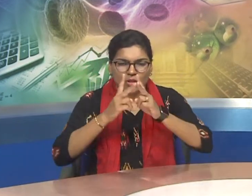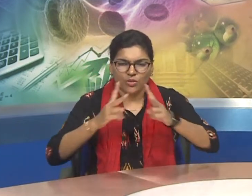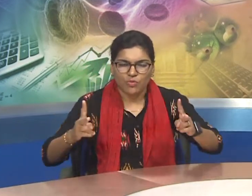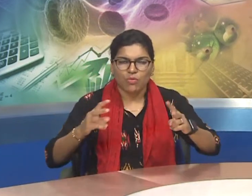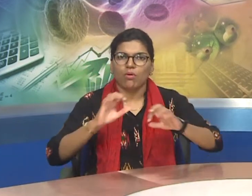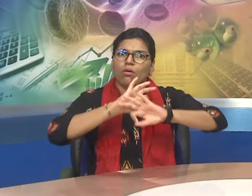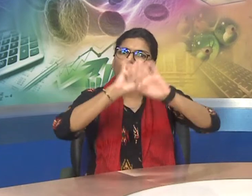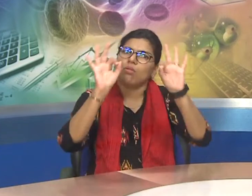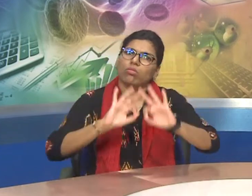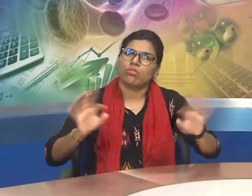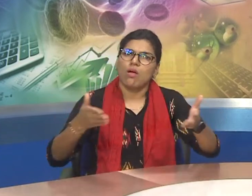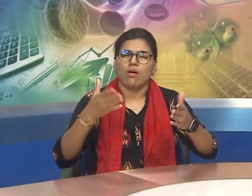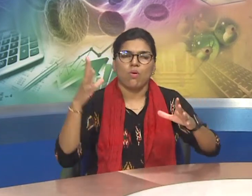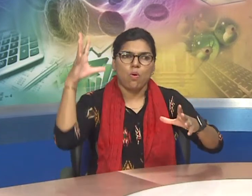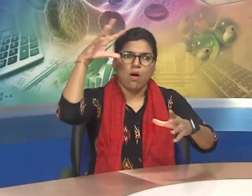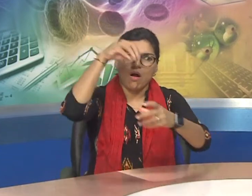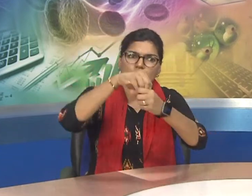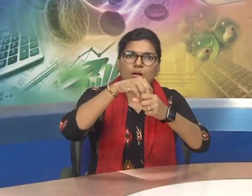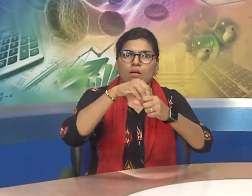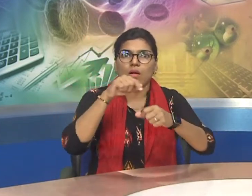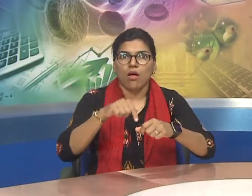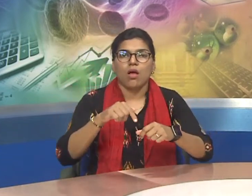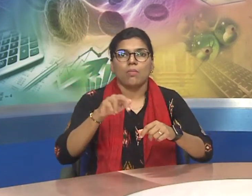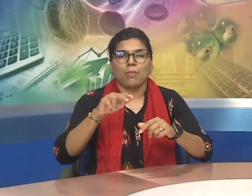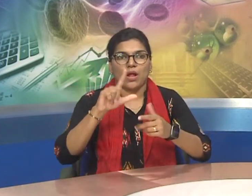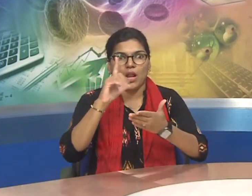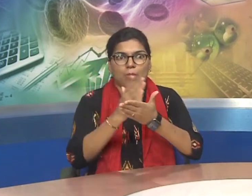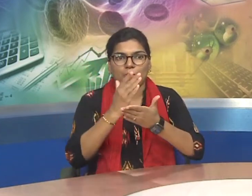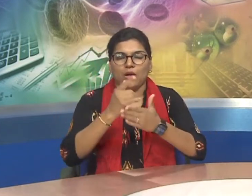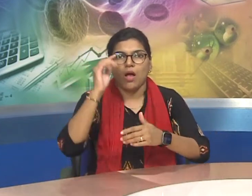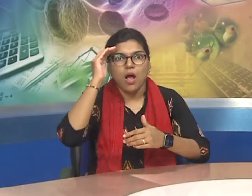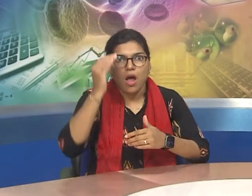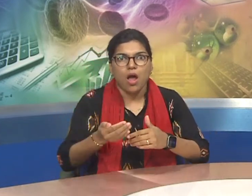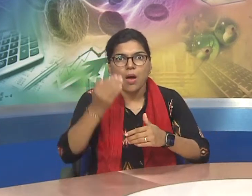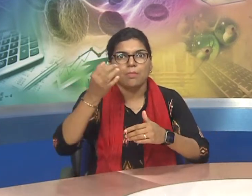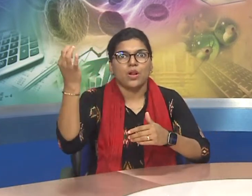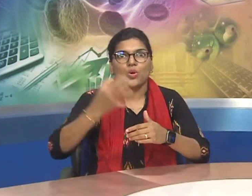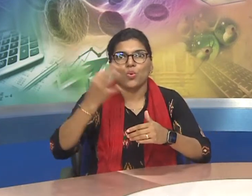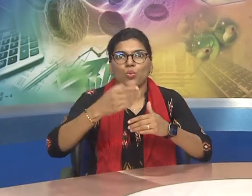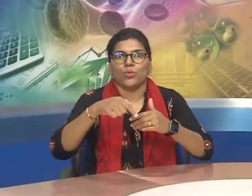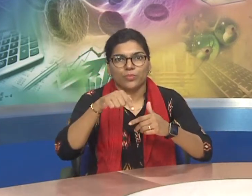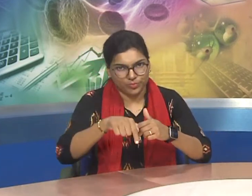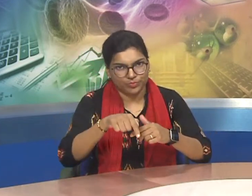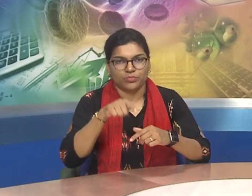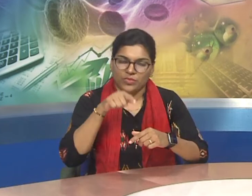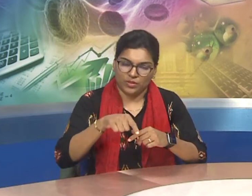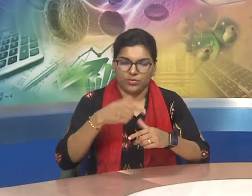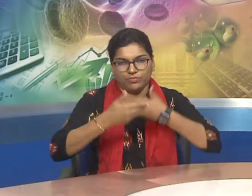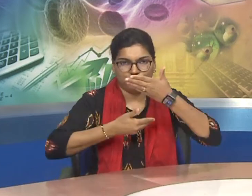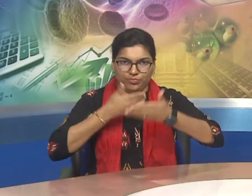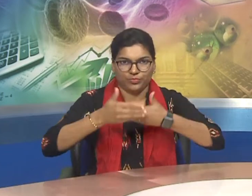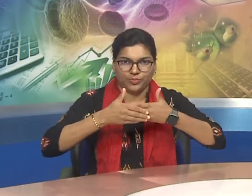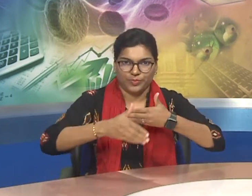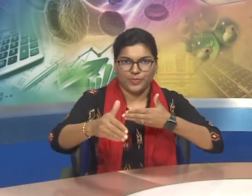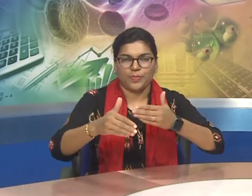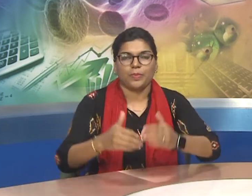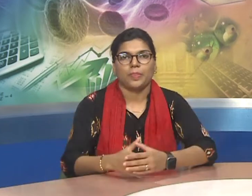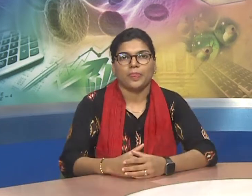Our old methods of books and education are modifying